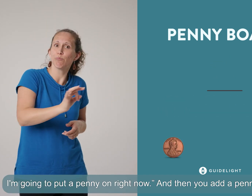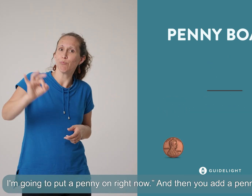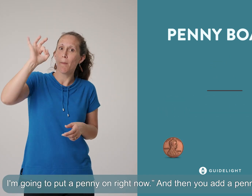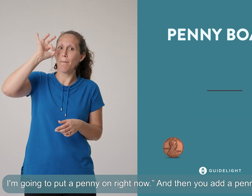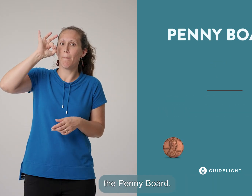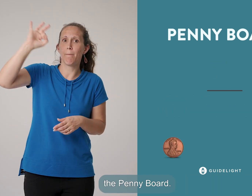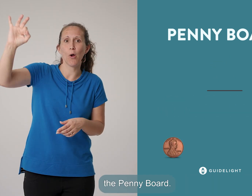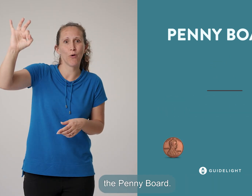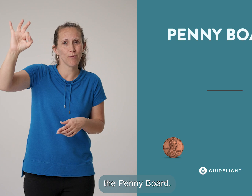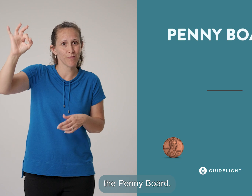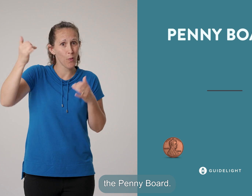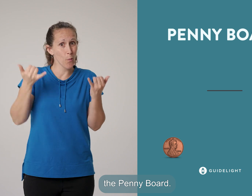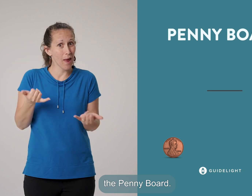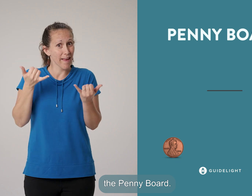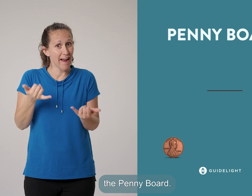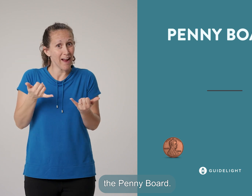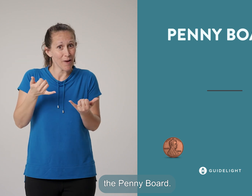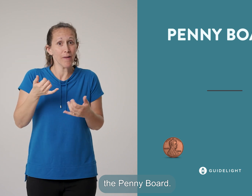penny to the penny board.